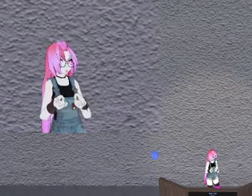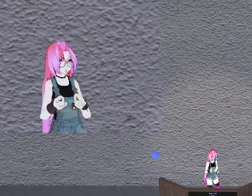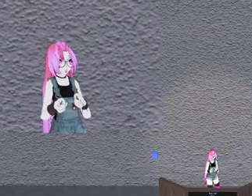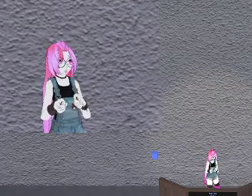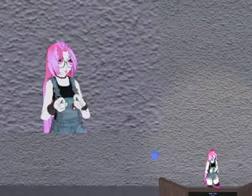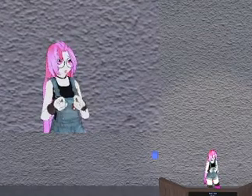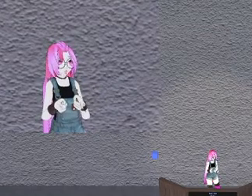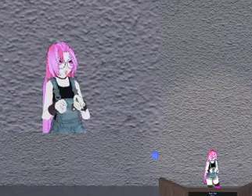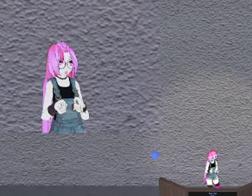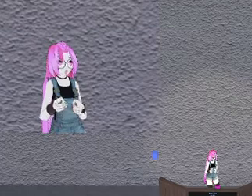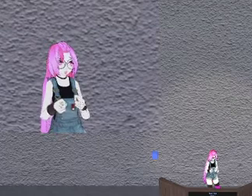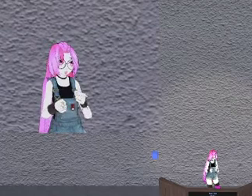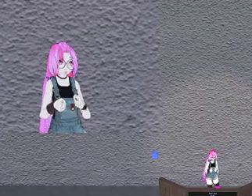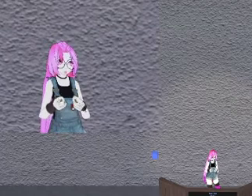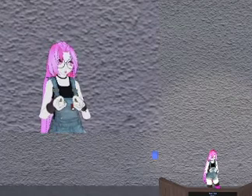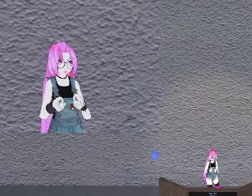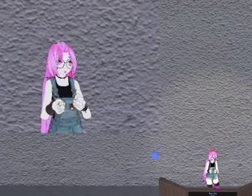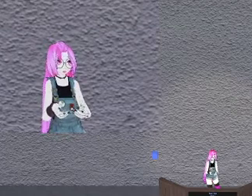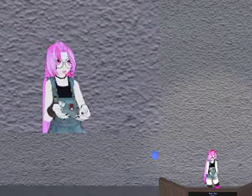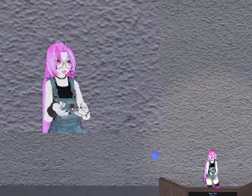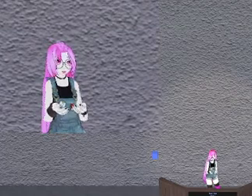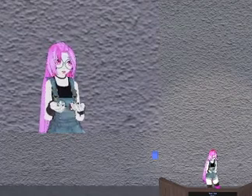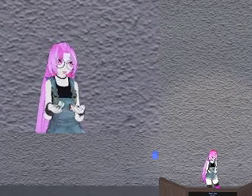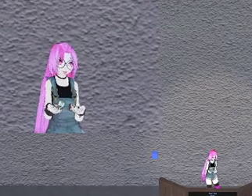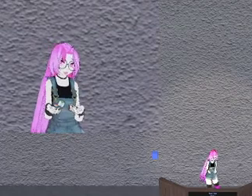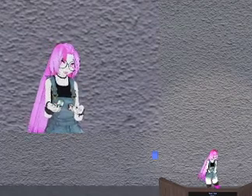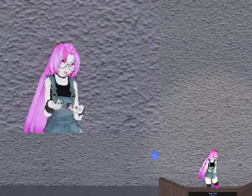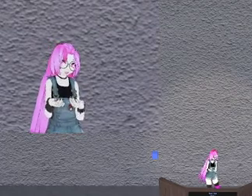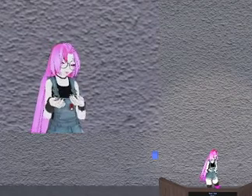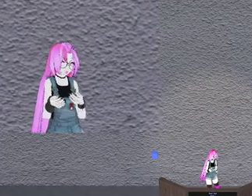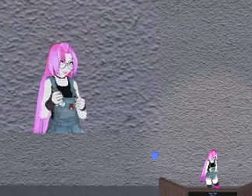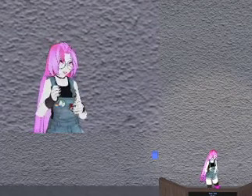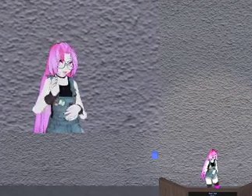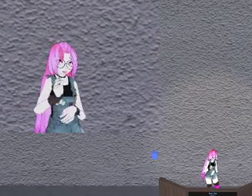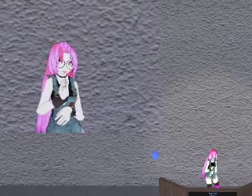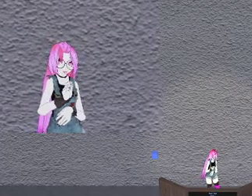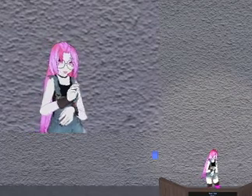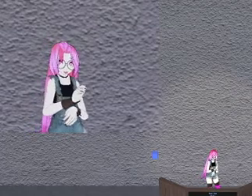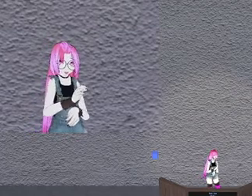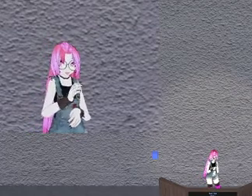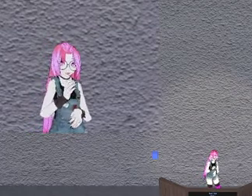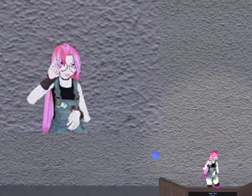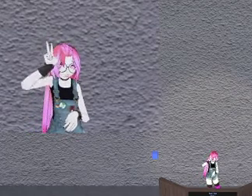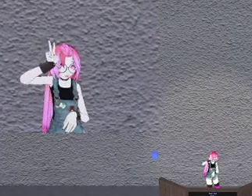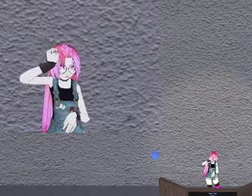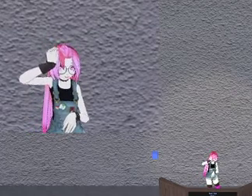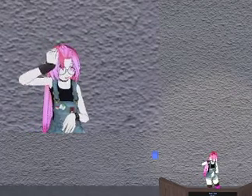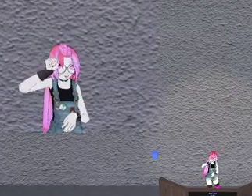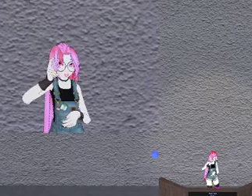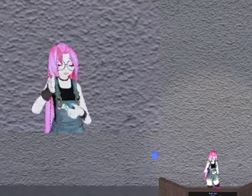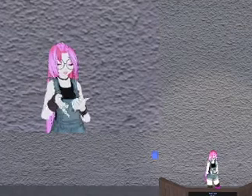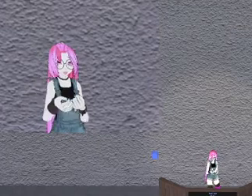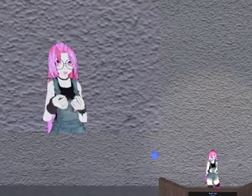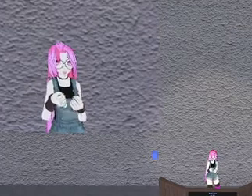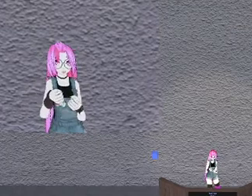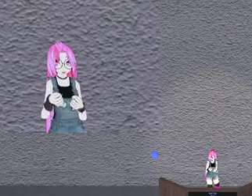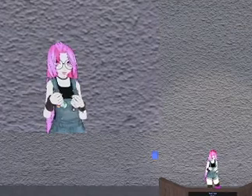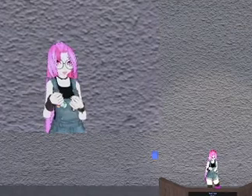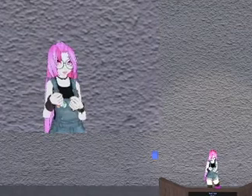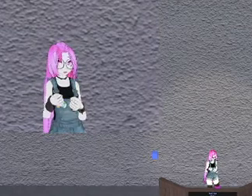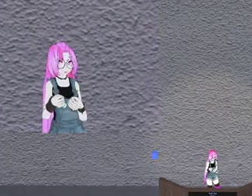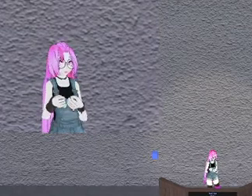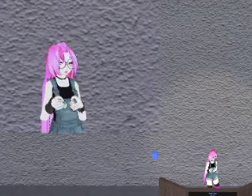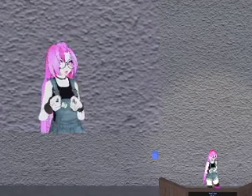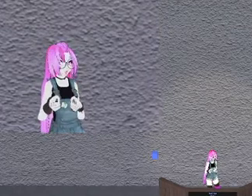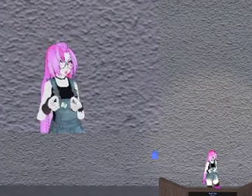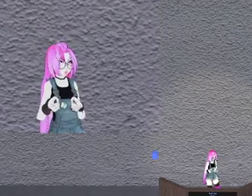on a sleigh or like a cart, and you're like it's really old, like when stuff was drawn by horses and you'd have to pull the horses